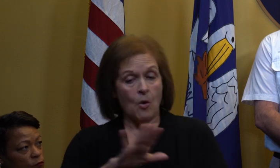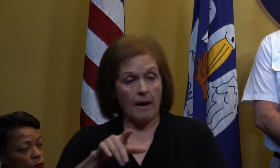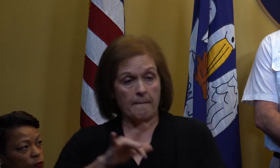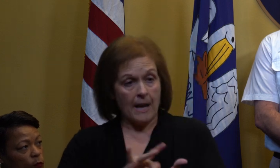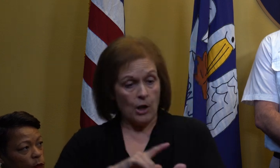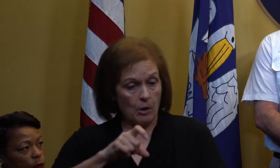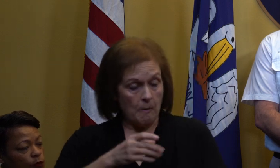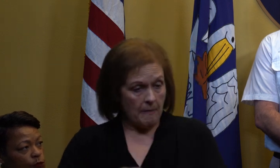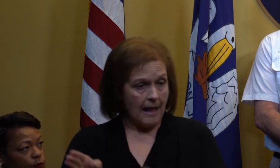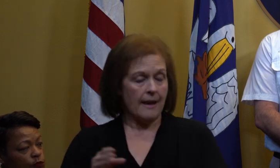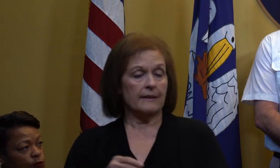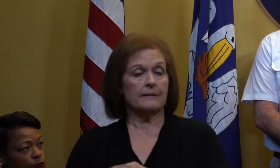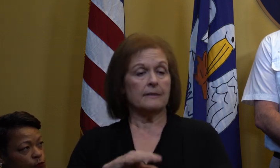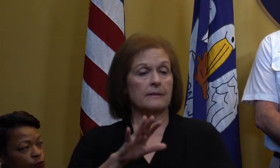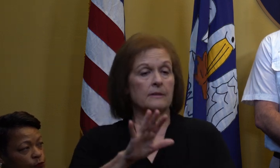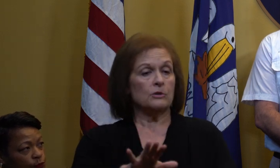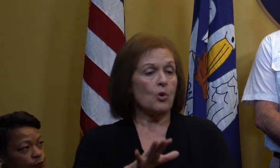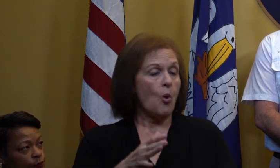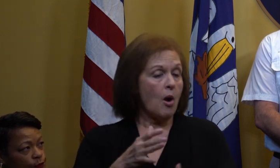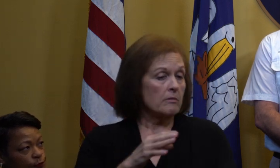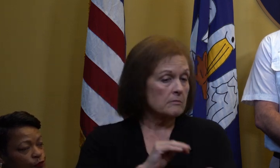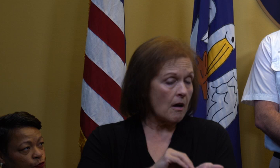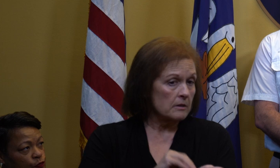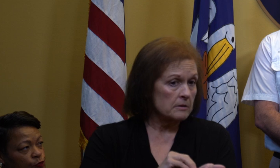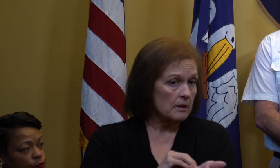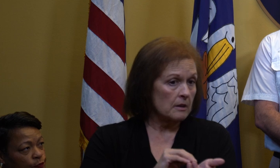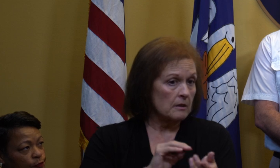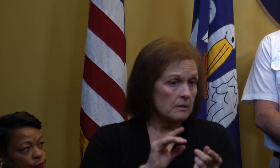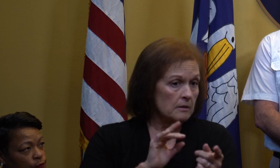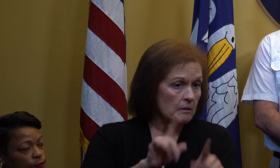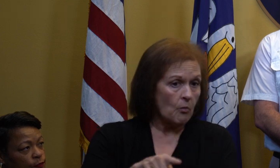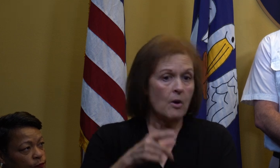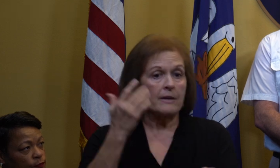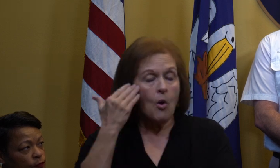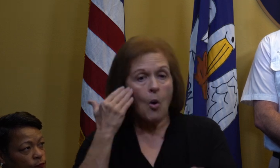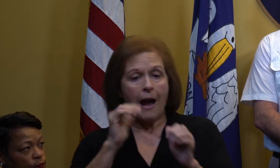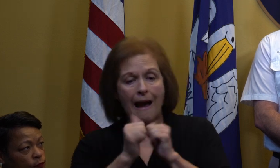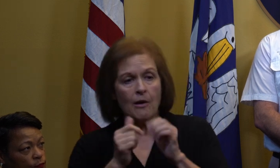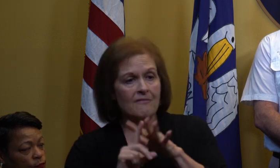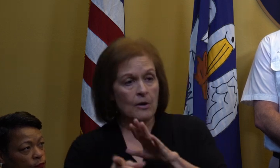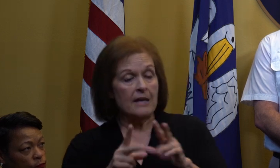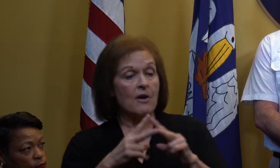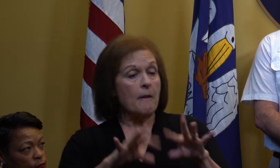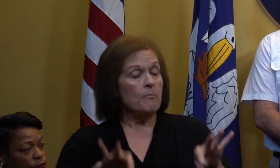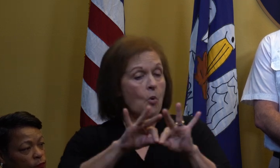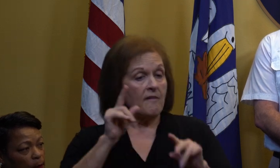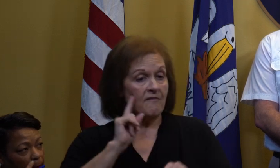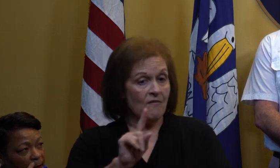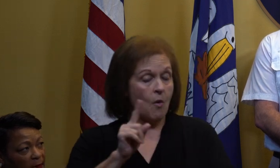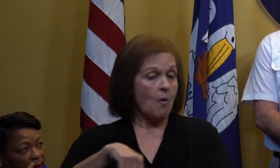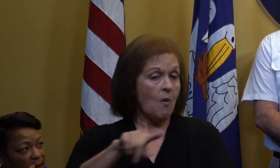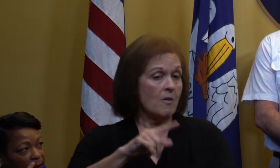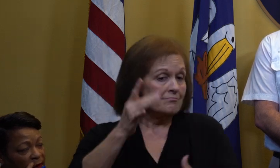how to access your health care if you can't see your own provider or need to evacuate. This is especially important for patients, as I